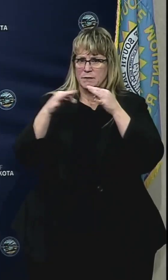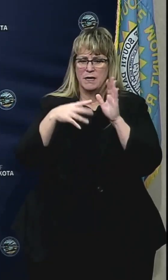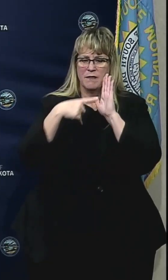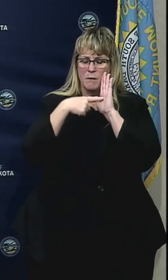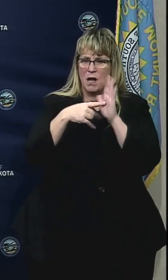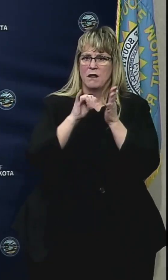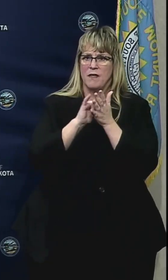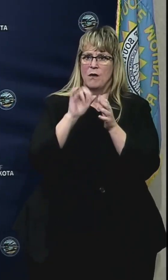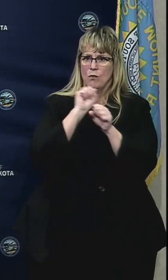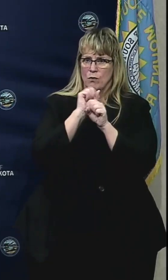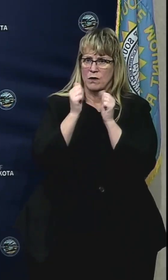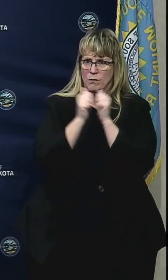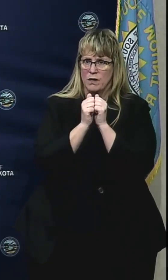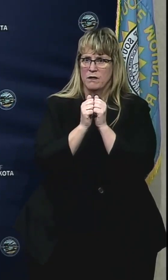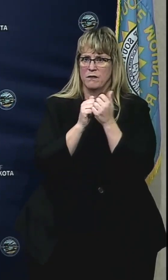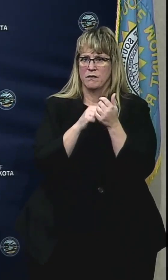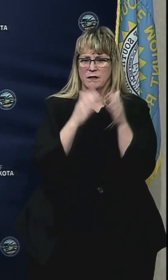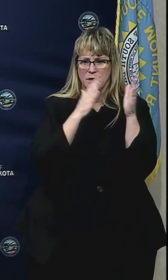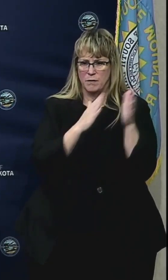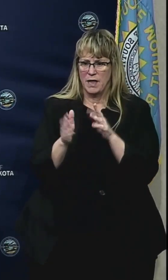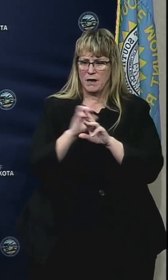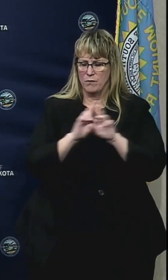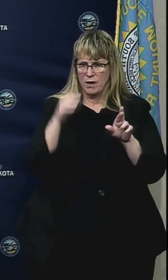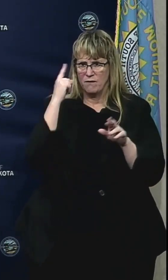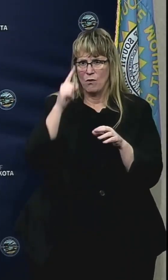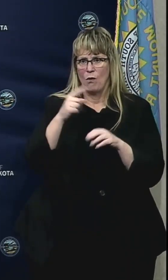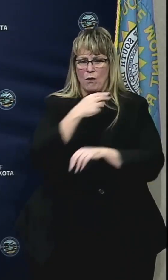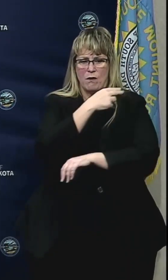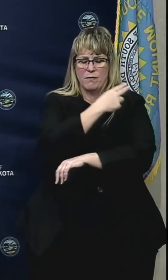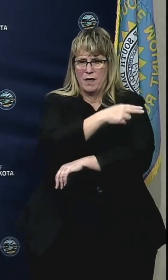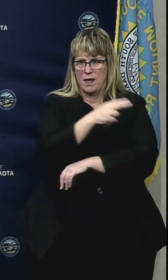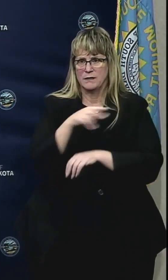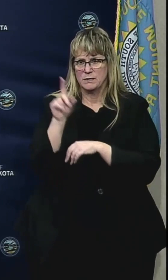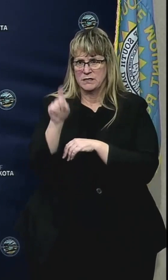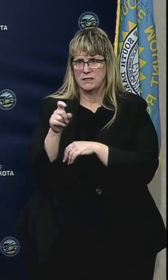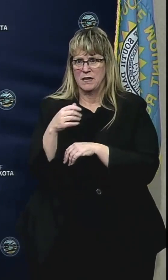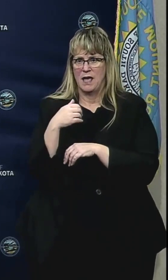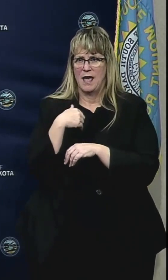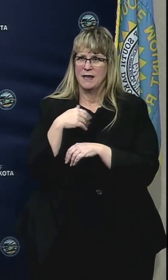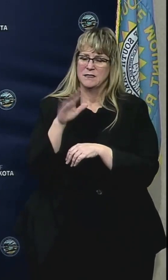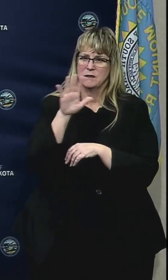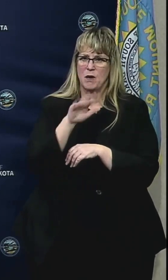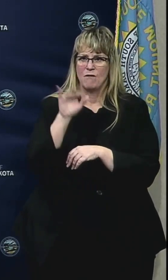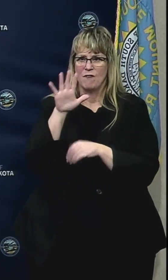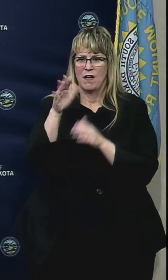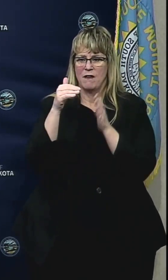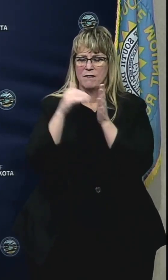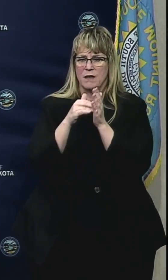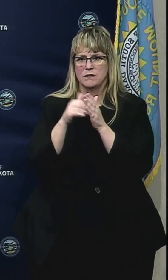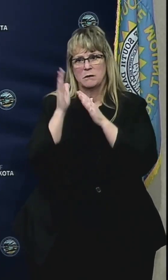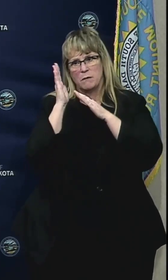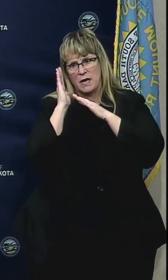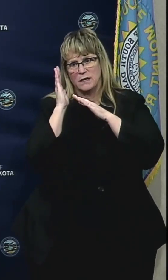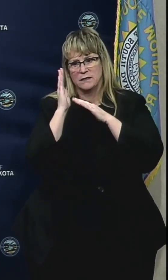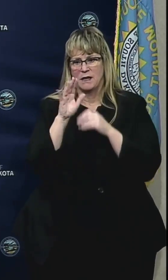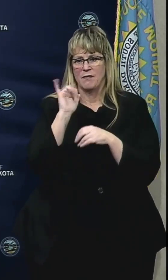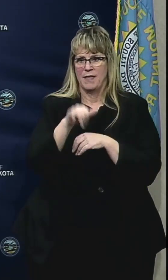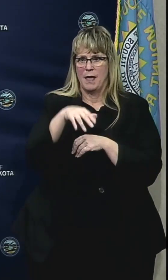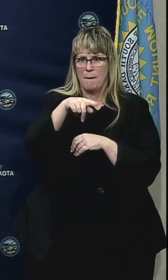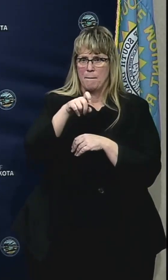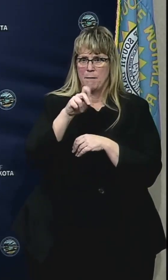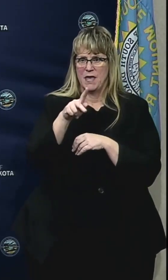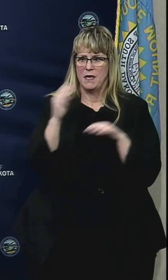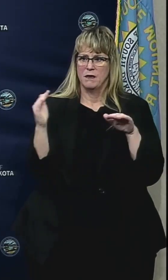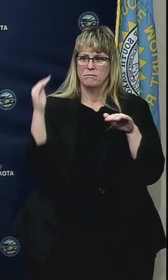model that we're working with to plan for hospital need has a peak need of about 5,000 beds, and that peak is